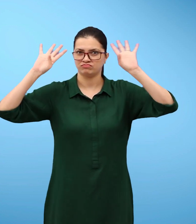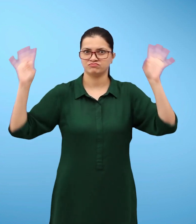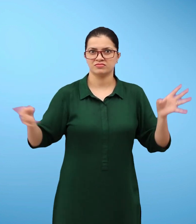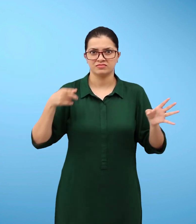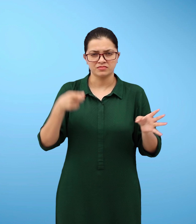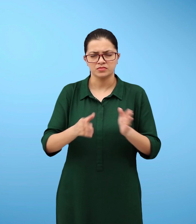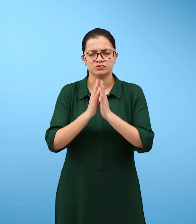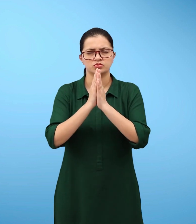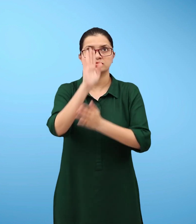Durga Temple.